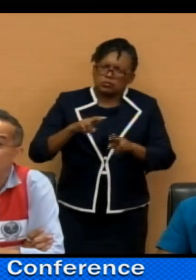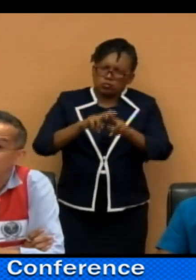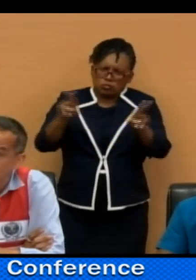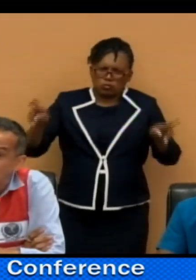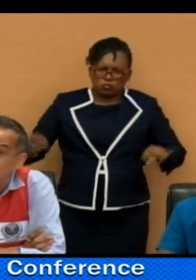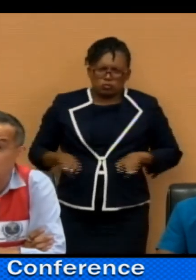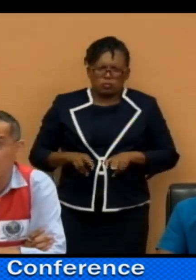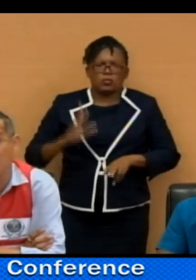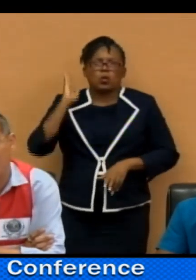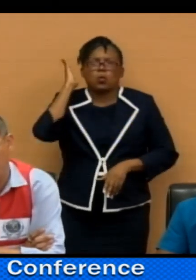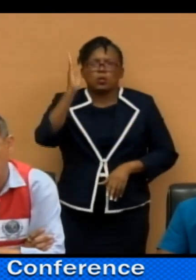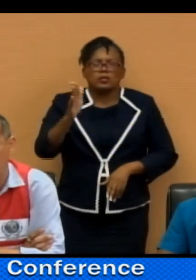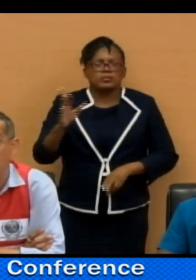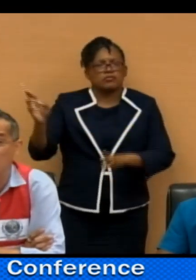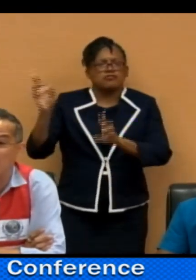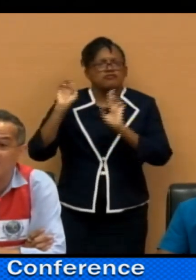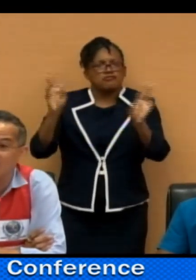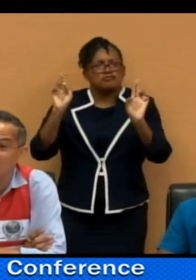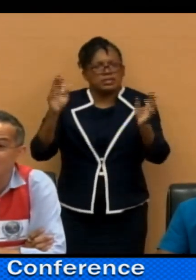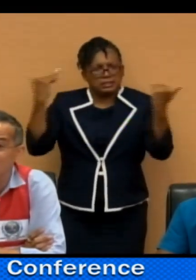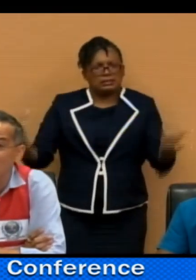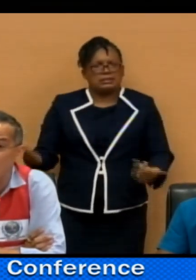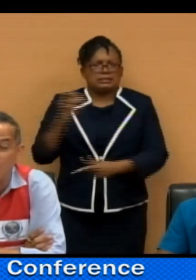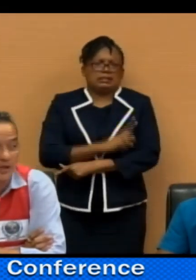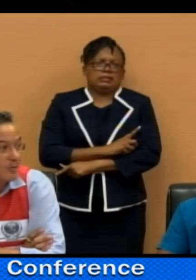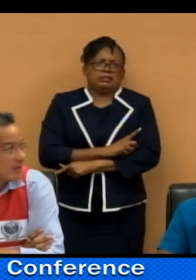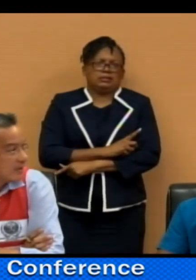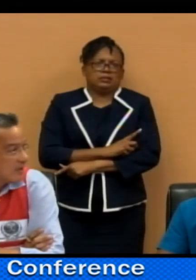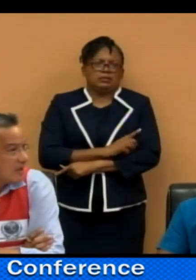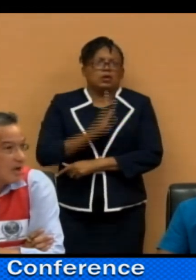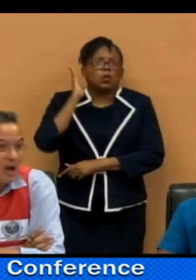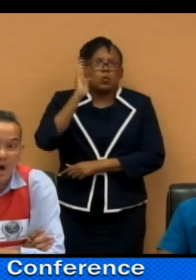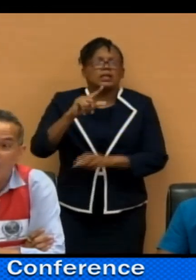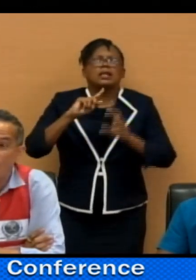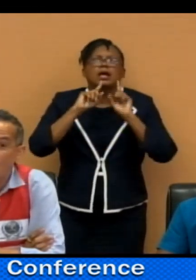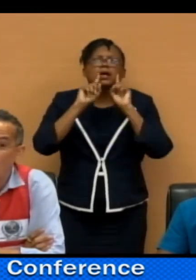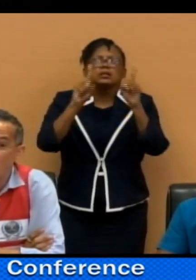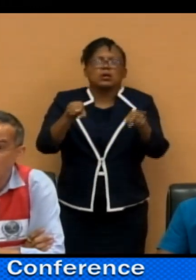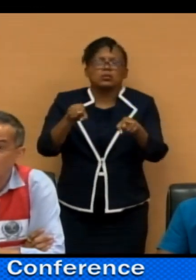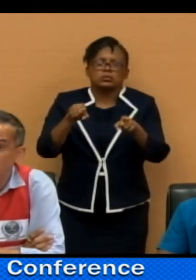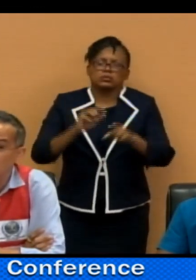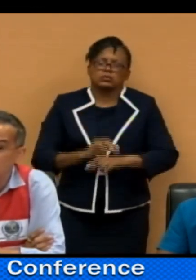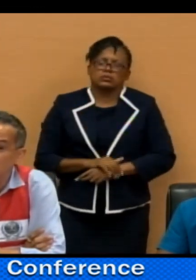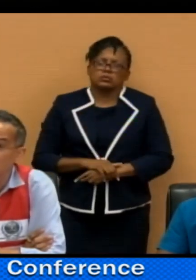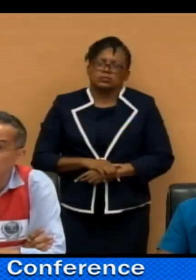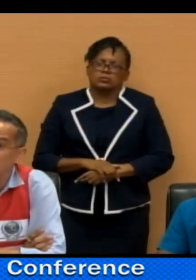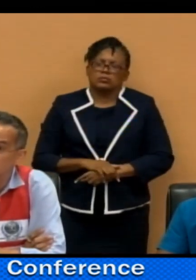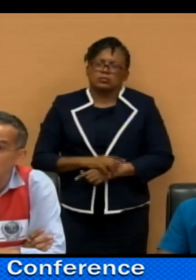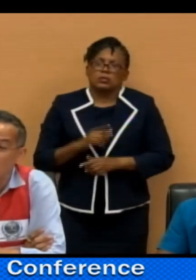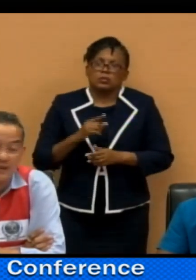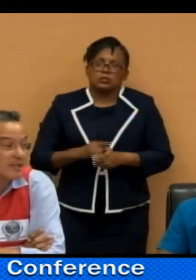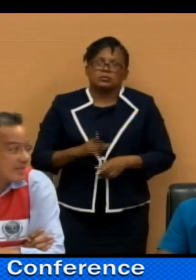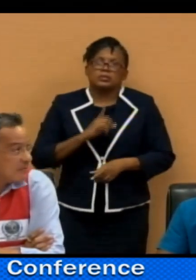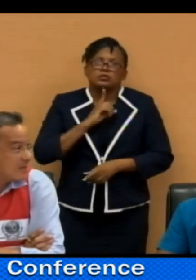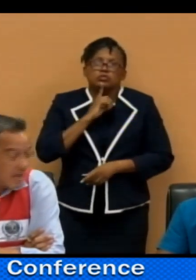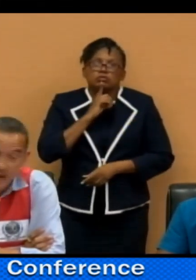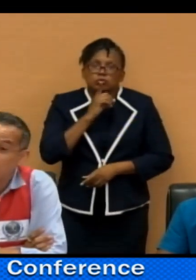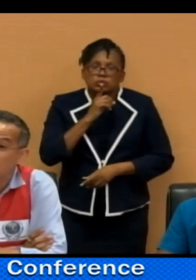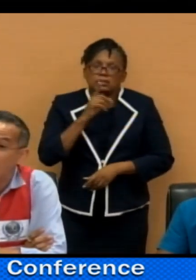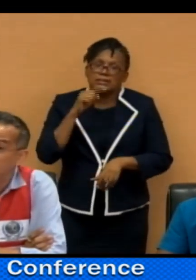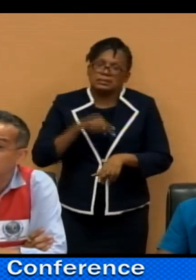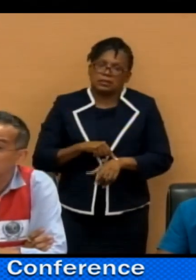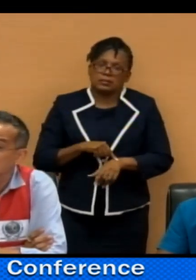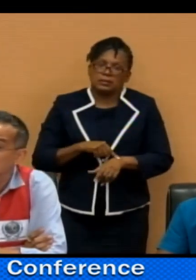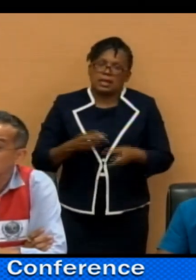be ready today, the same day that we're making the announcement. What we need to make sure at the same